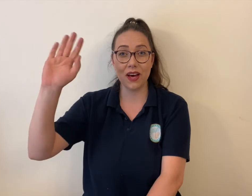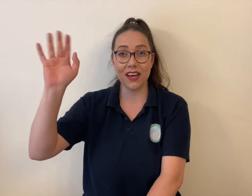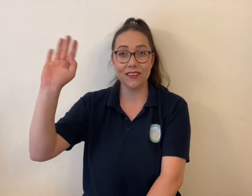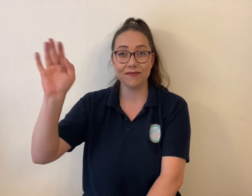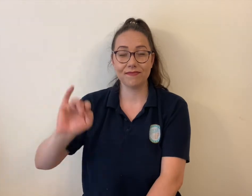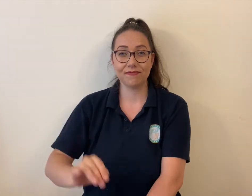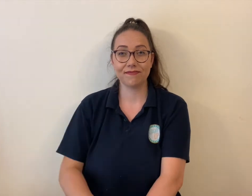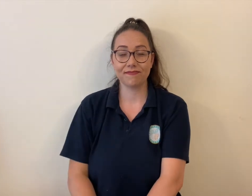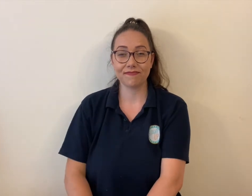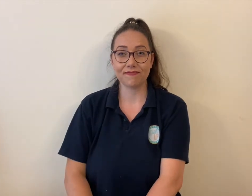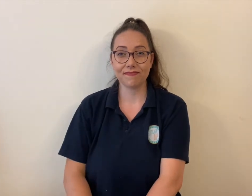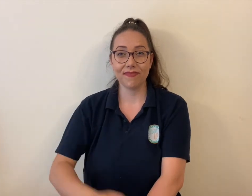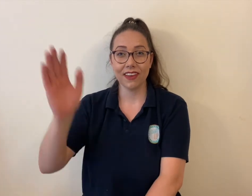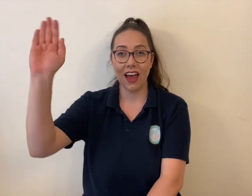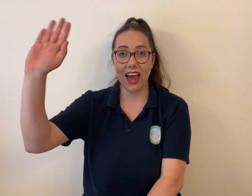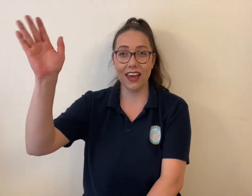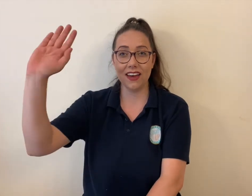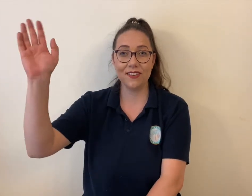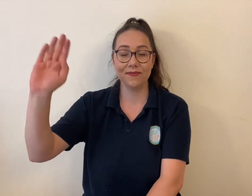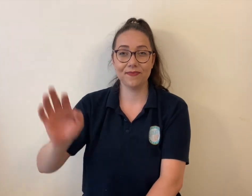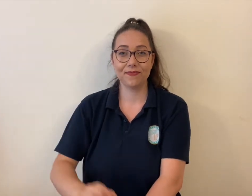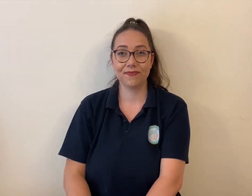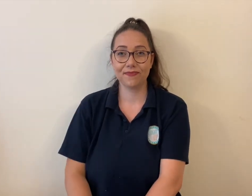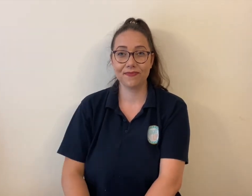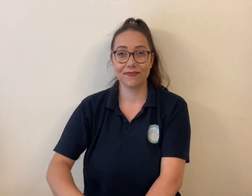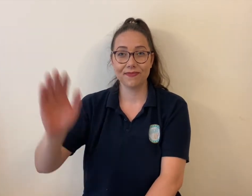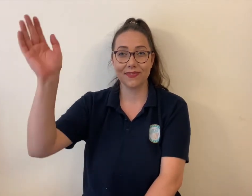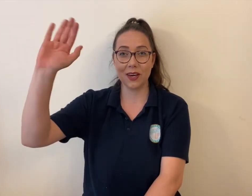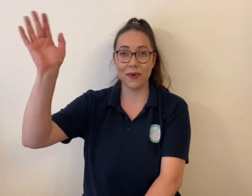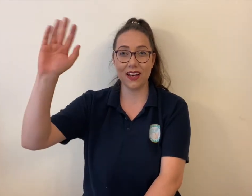Goodbye. Hello. Goodbye.